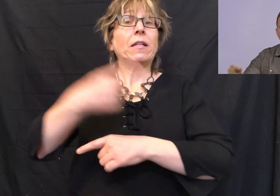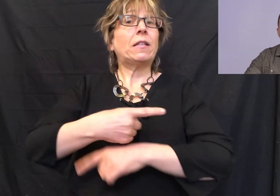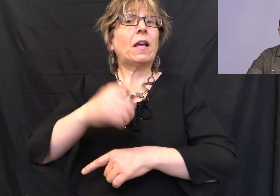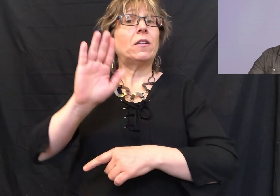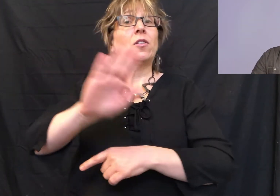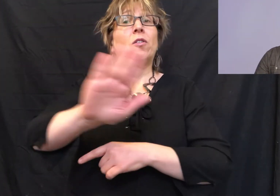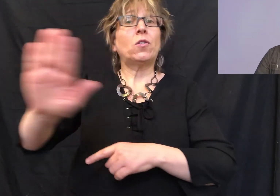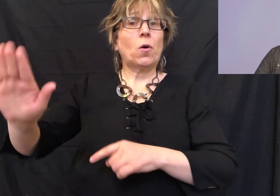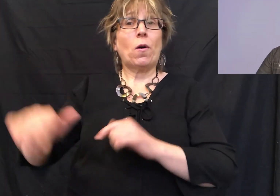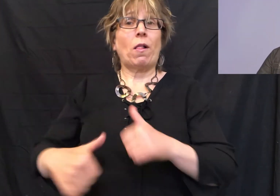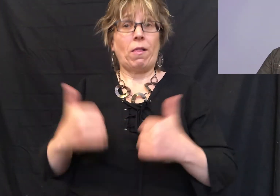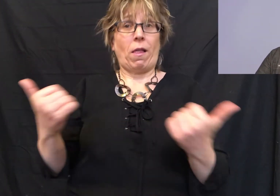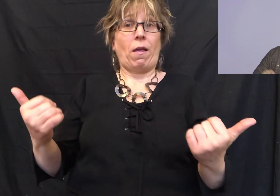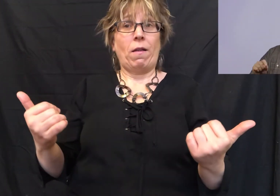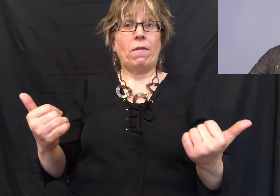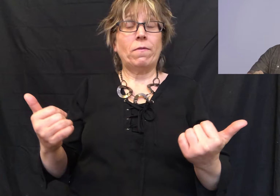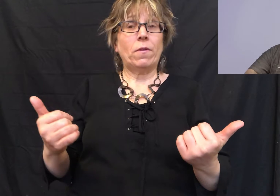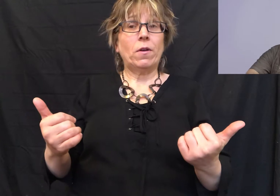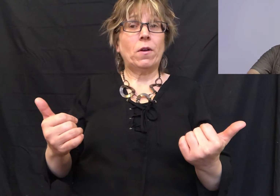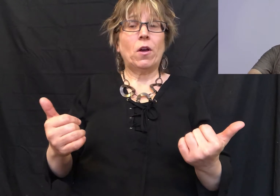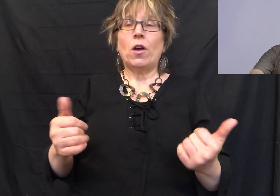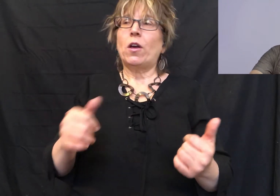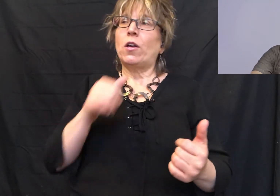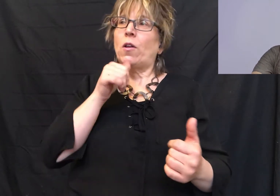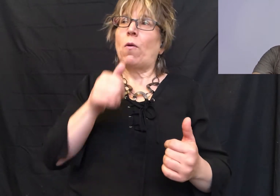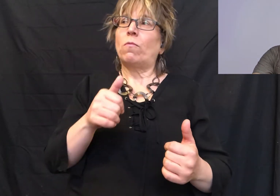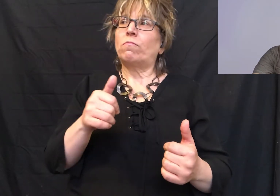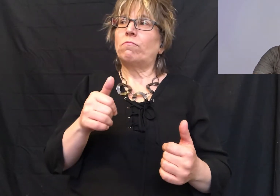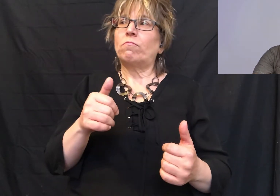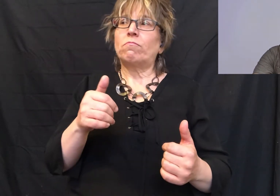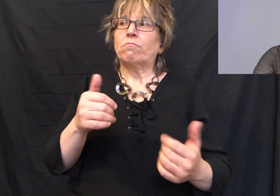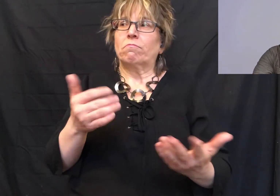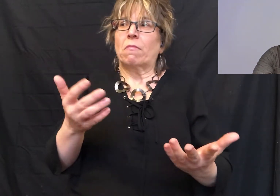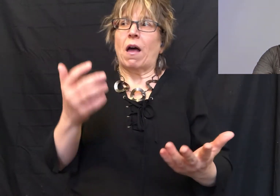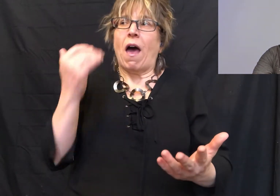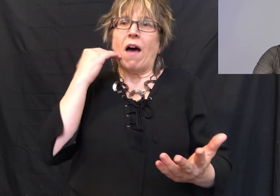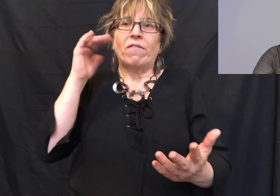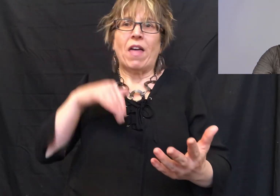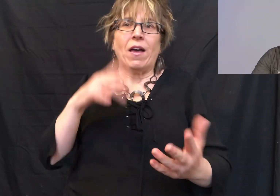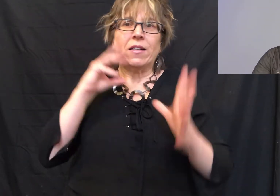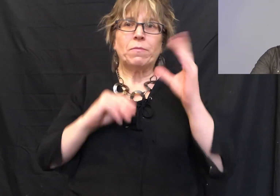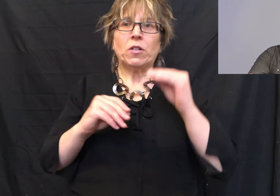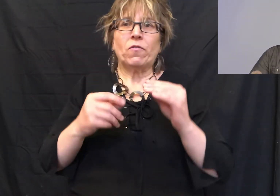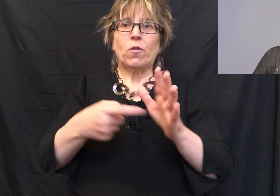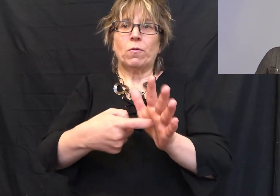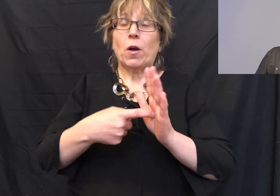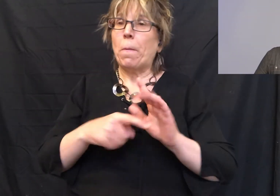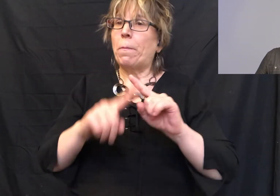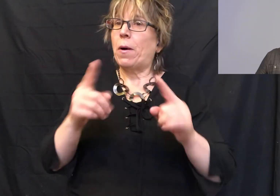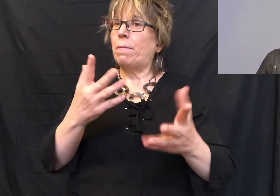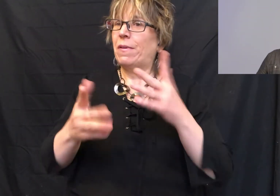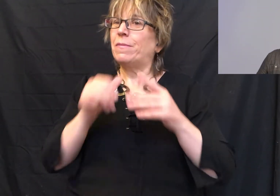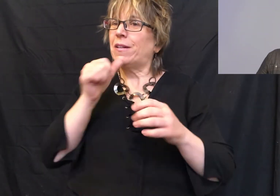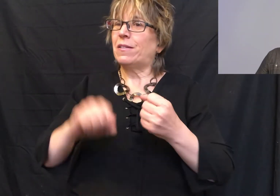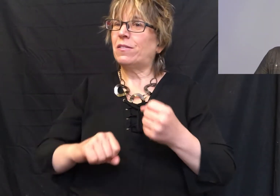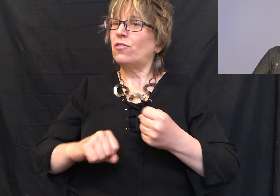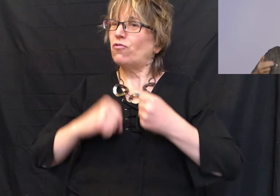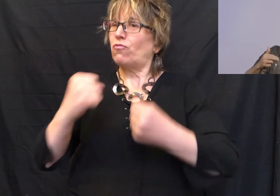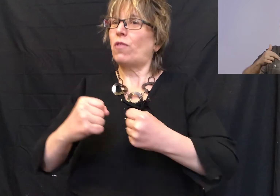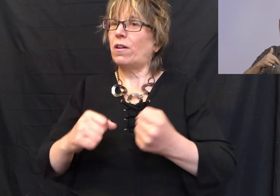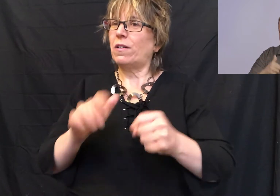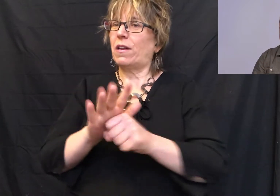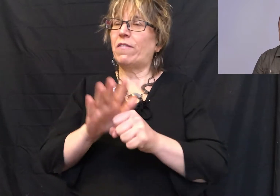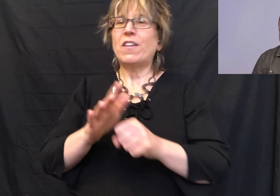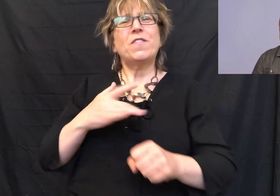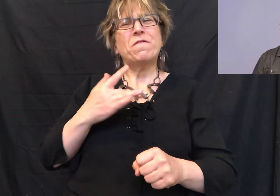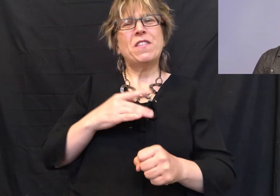days in your life, men, when you feel like you don't have what it takes. That you may not be strong enough. Where you